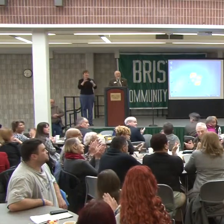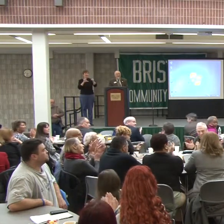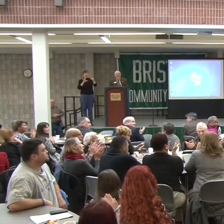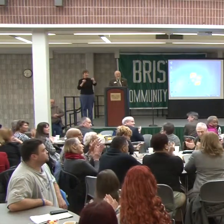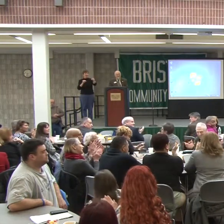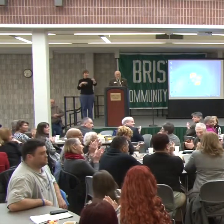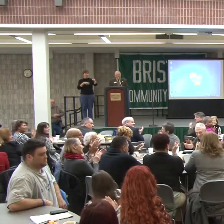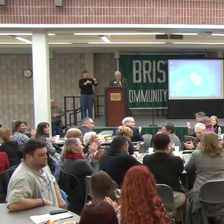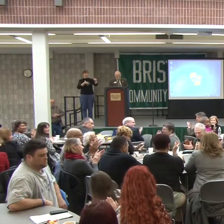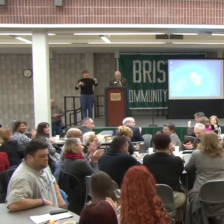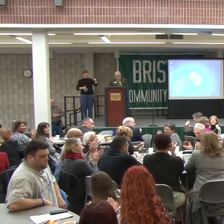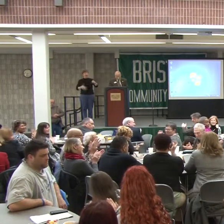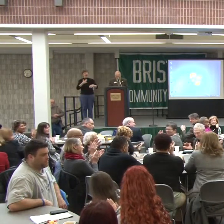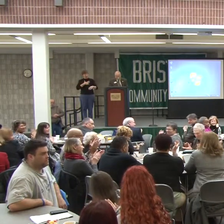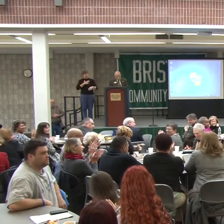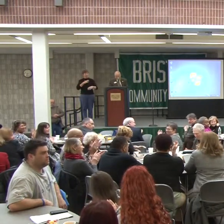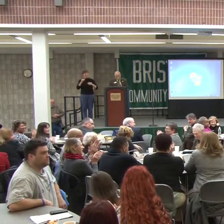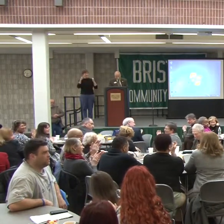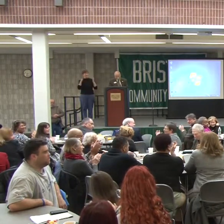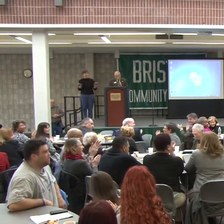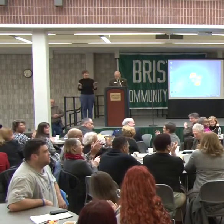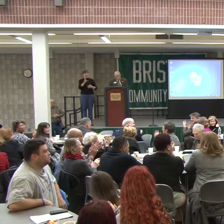Marlene Pollack, our own professor at BCC.